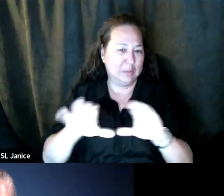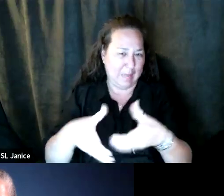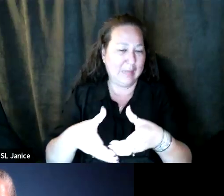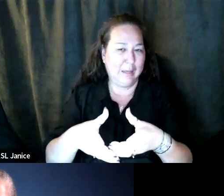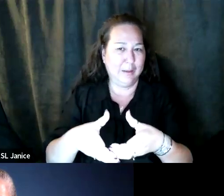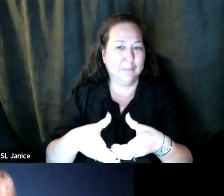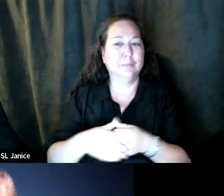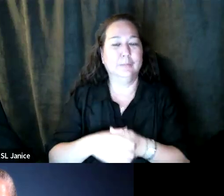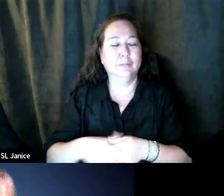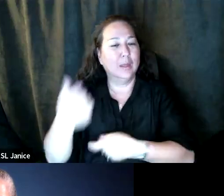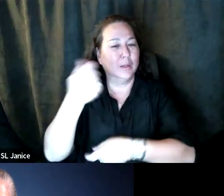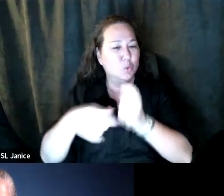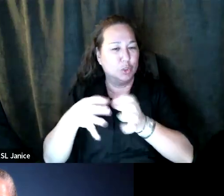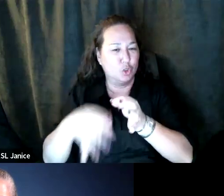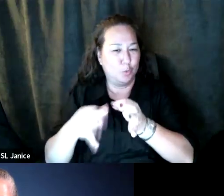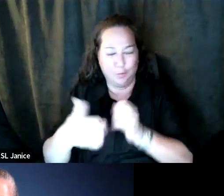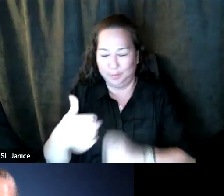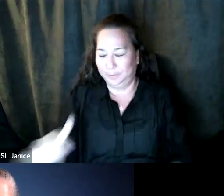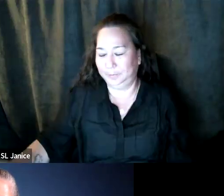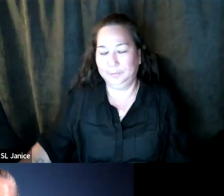C. Caliga.